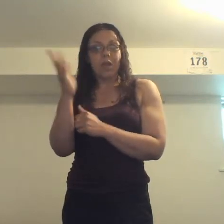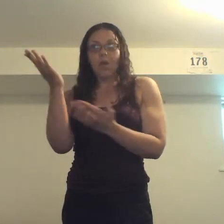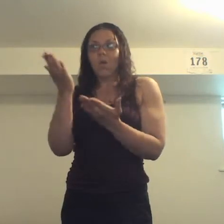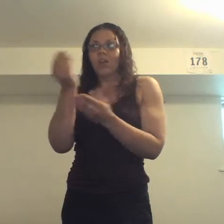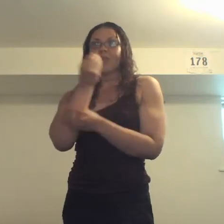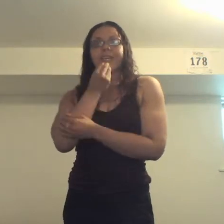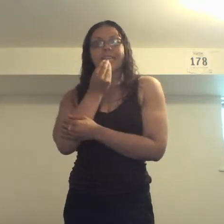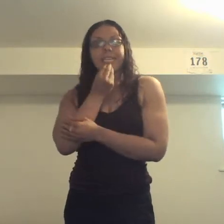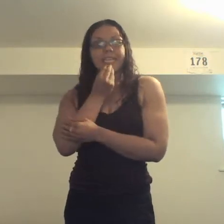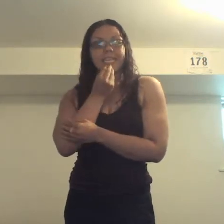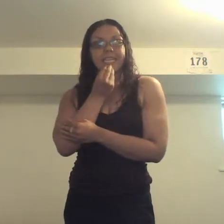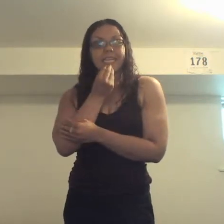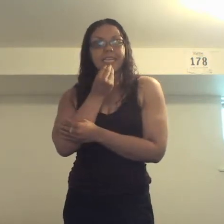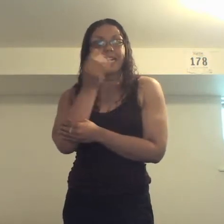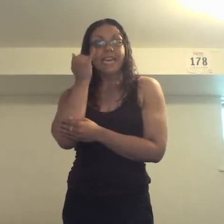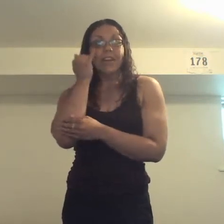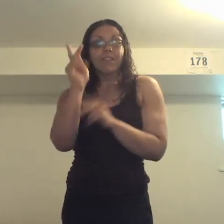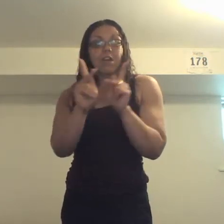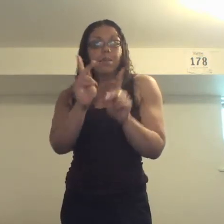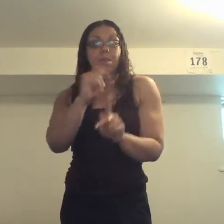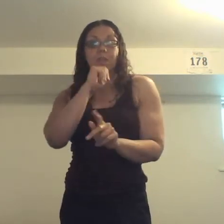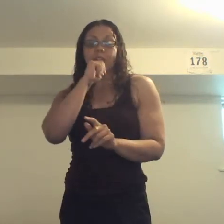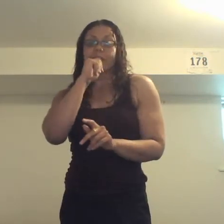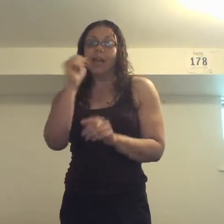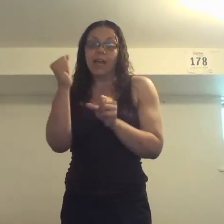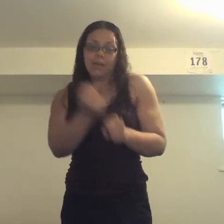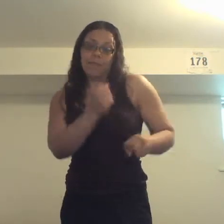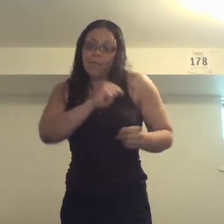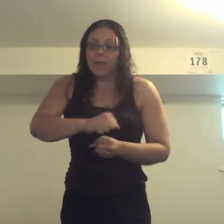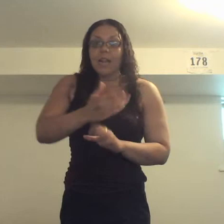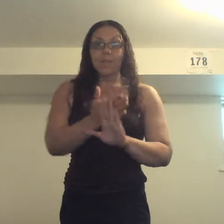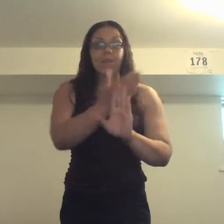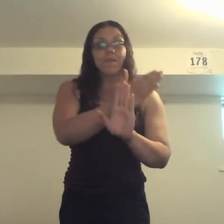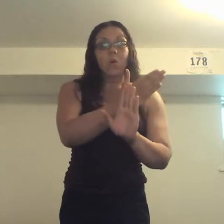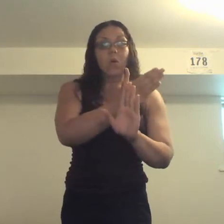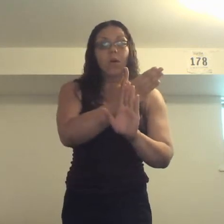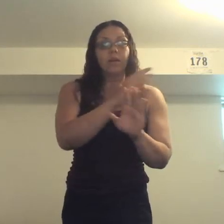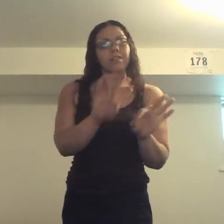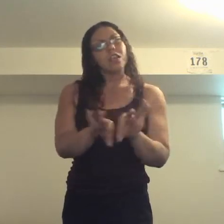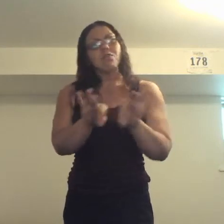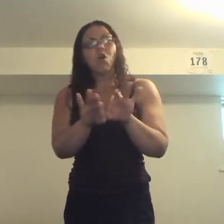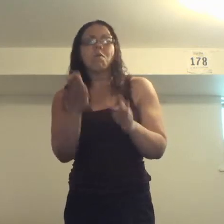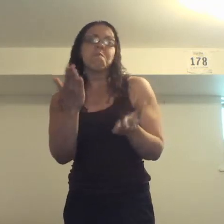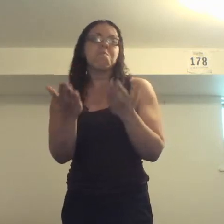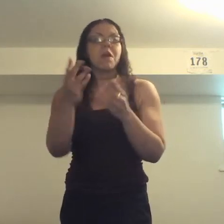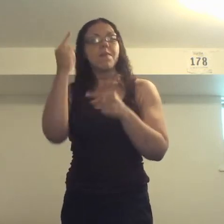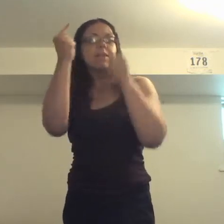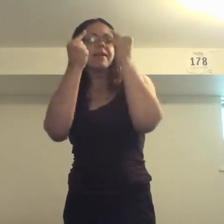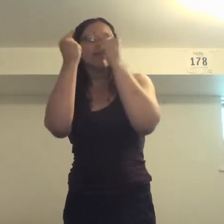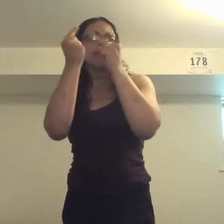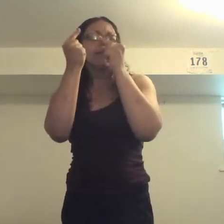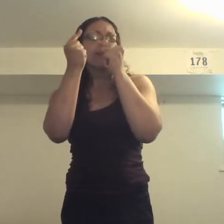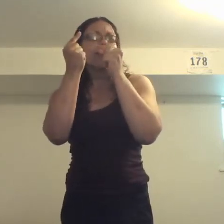if people have not paddled before, you might want to do a little pre-trip paddling together, maybe even go over some procedural things